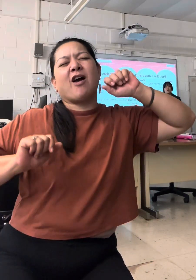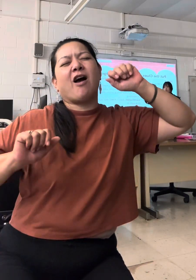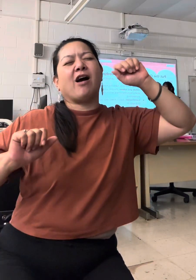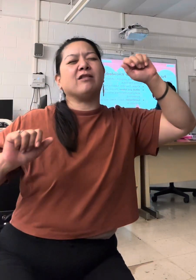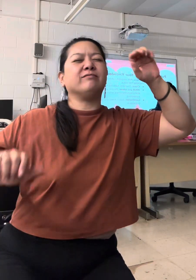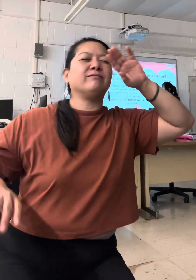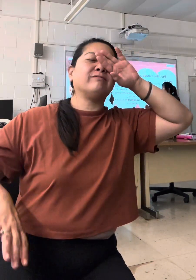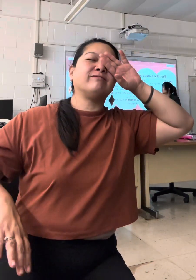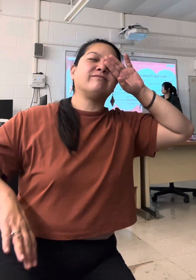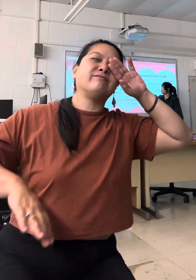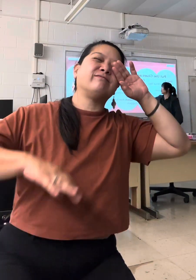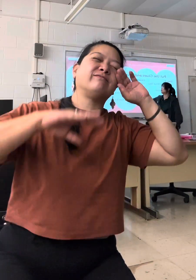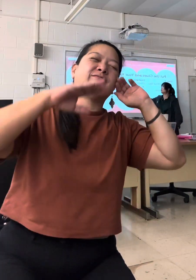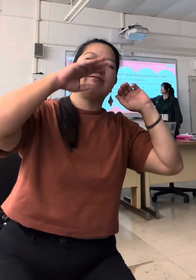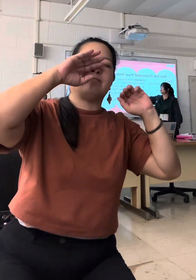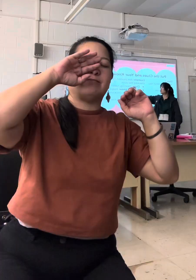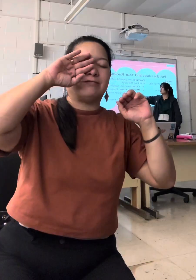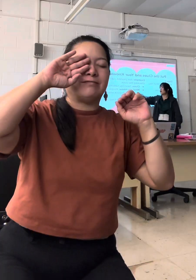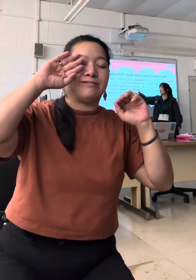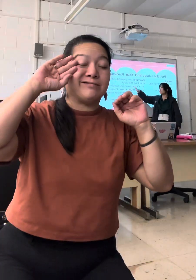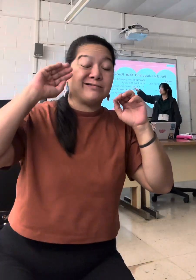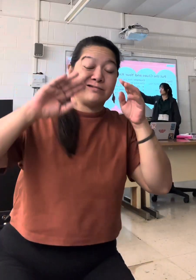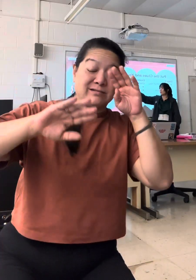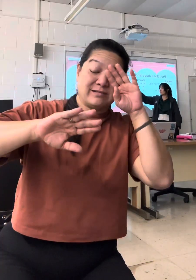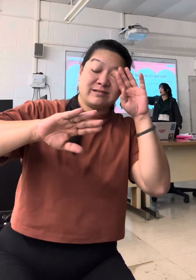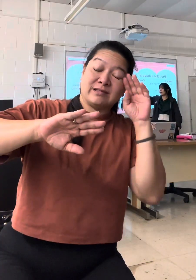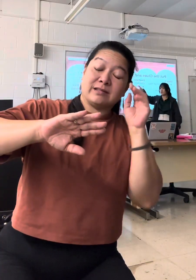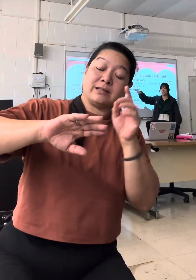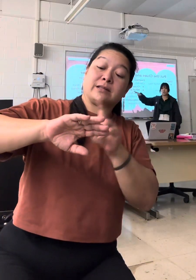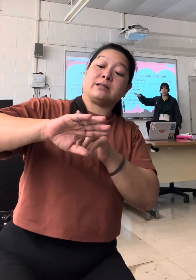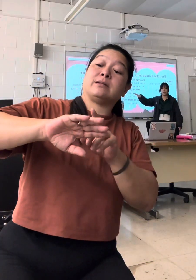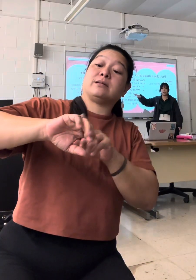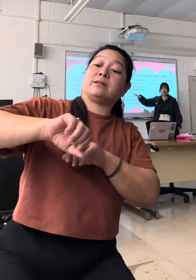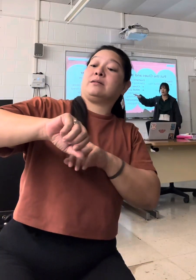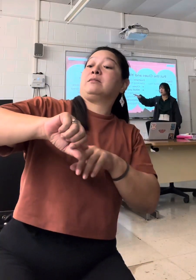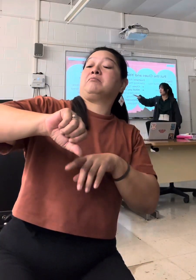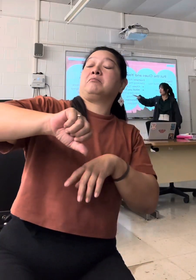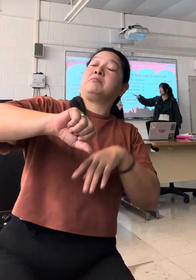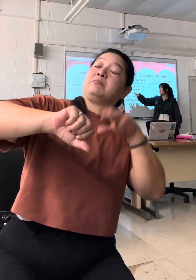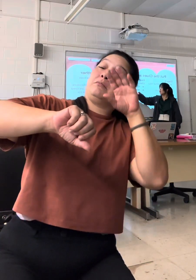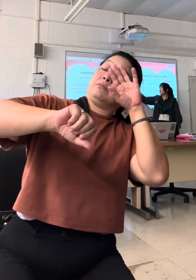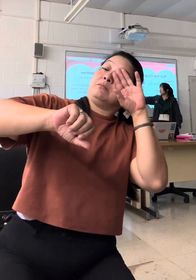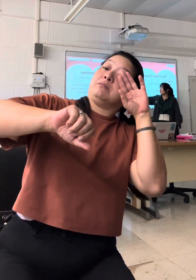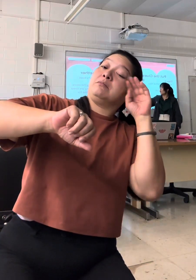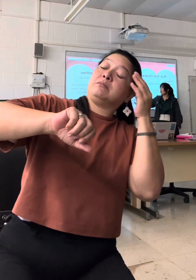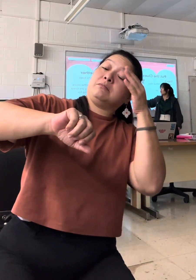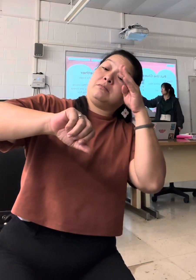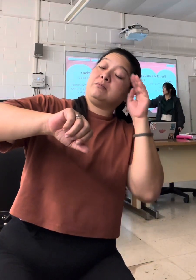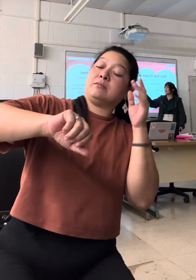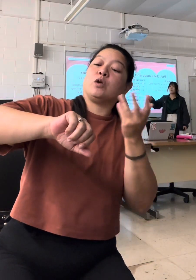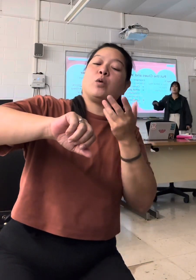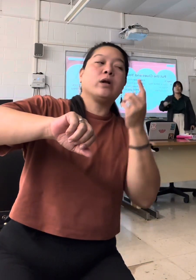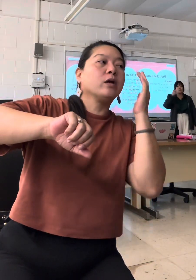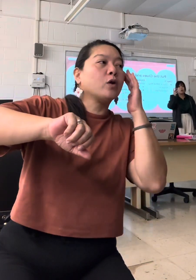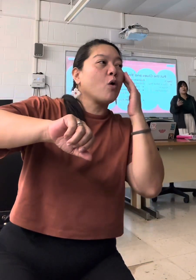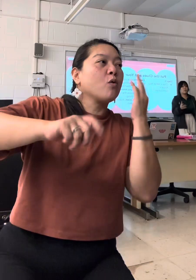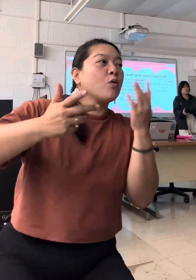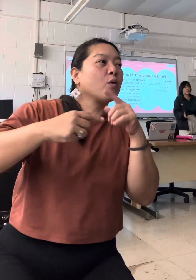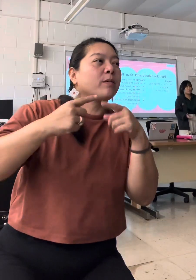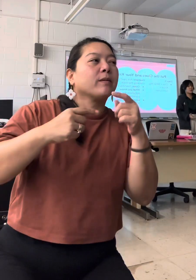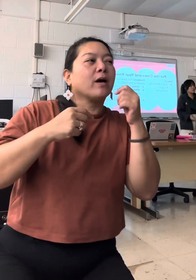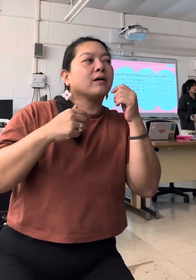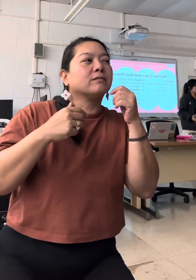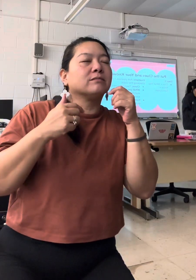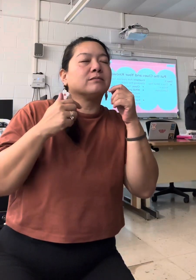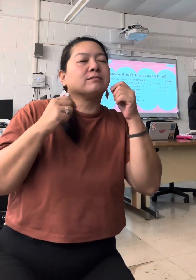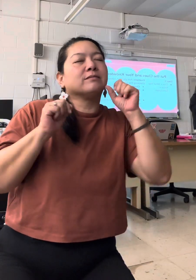clock. So here's the clues. She's yawning, she's rubbing her eyes, she's checking the clock, right? What do you know? When people yawn, what does